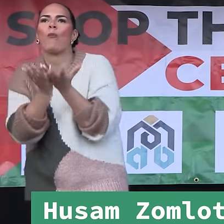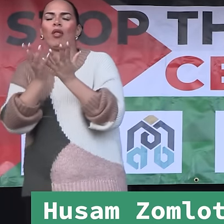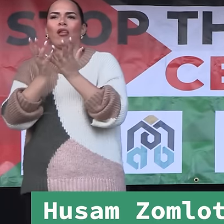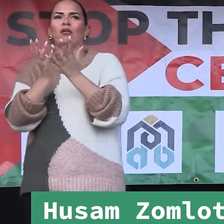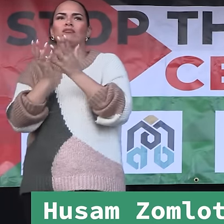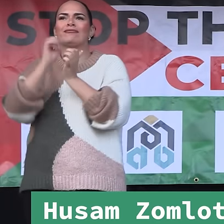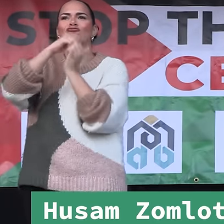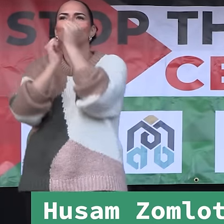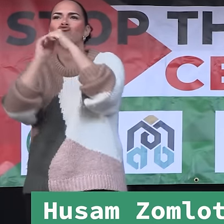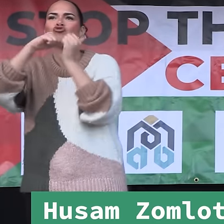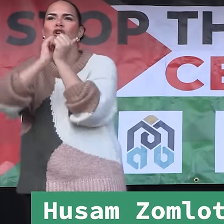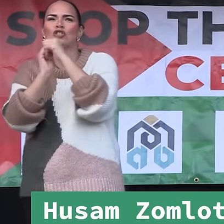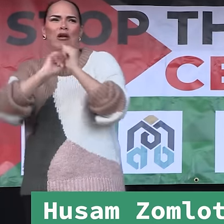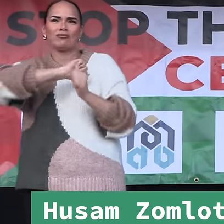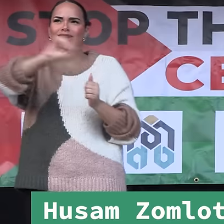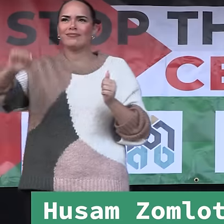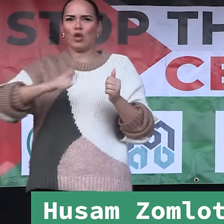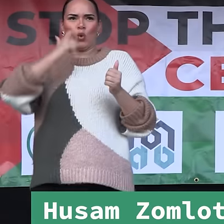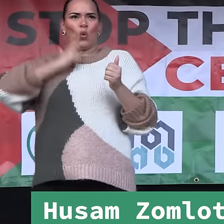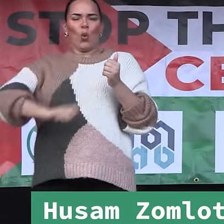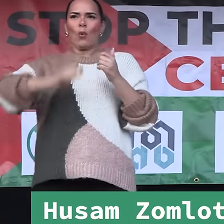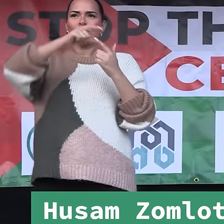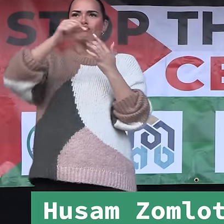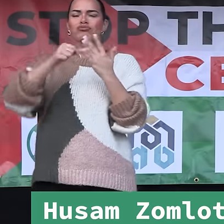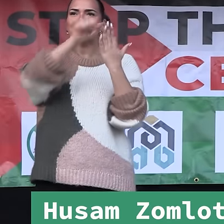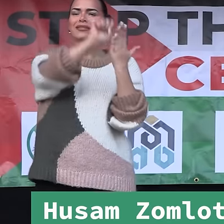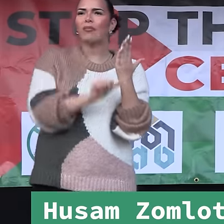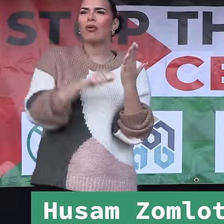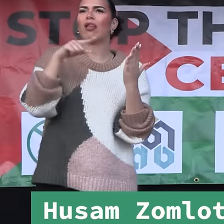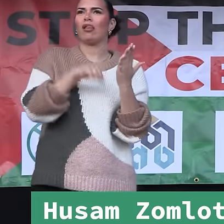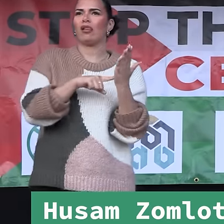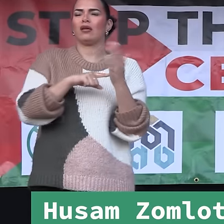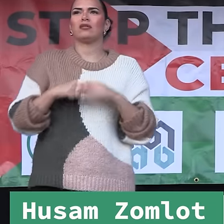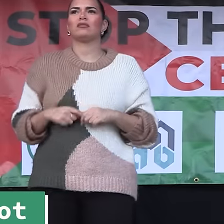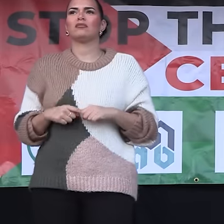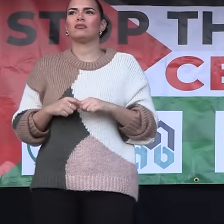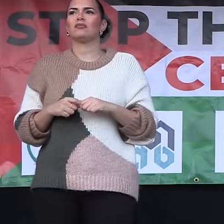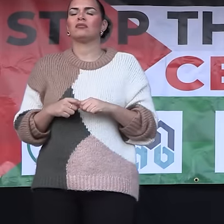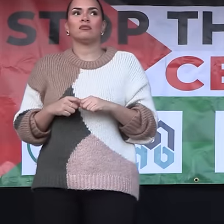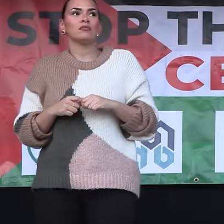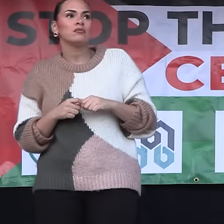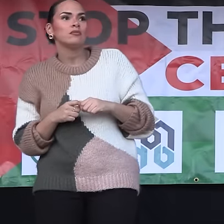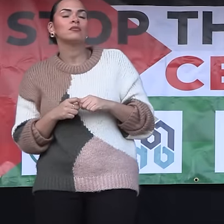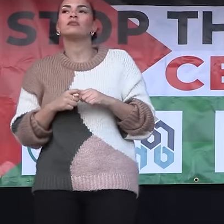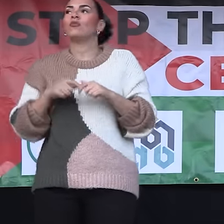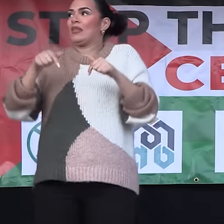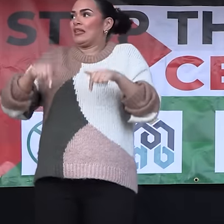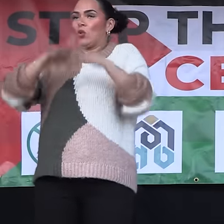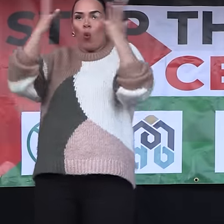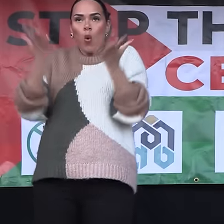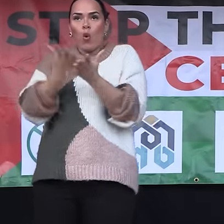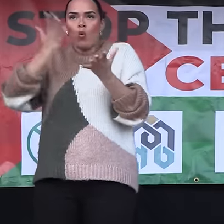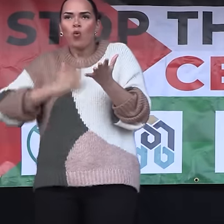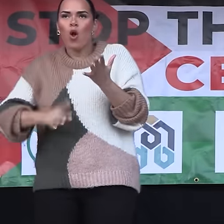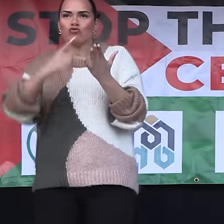is about fundamental human principles. This is about whether we want a world of rules and values, or